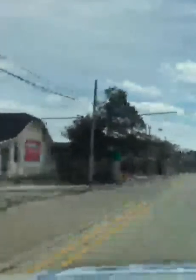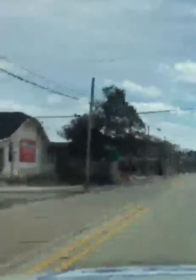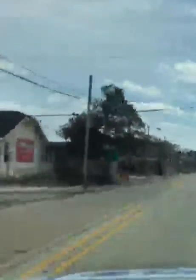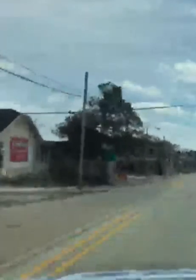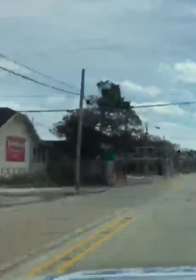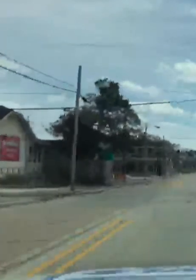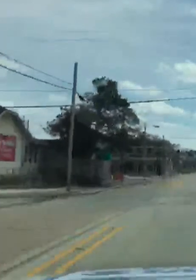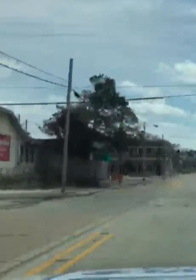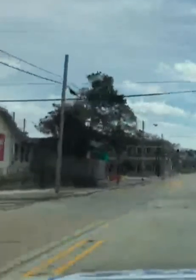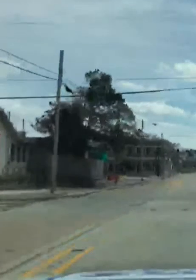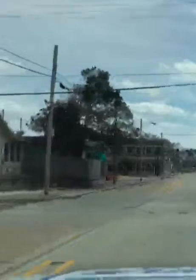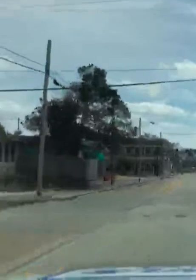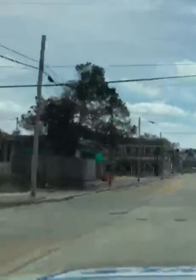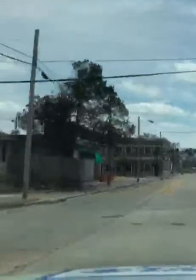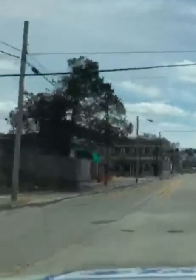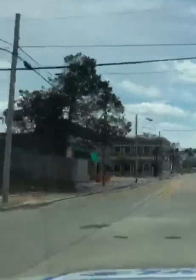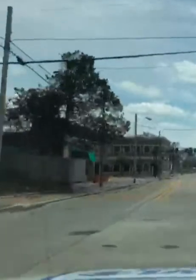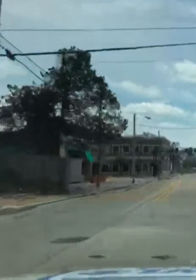night? Maybe.